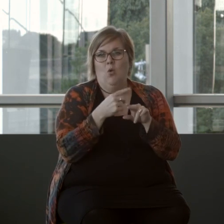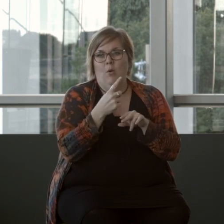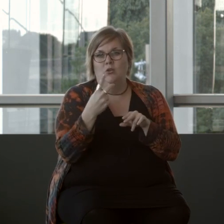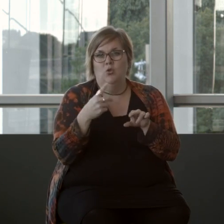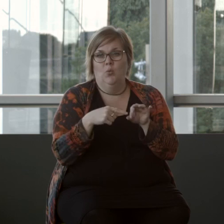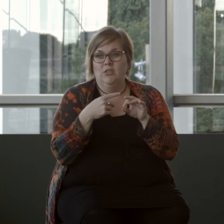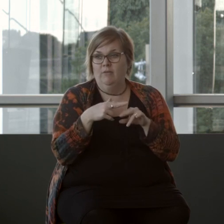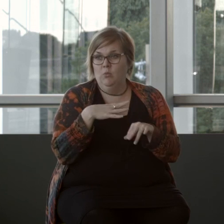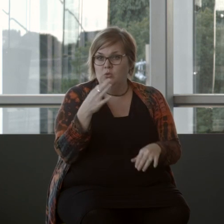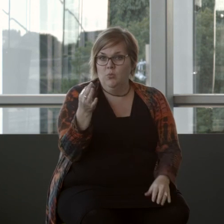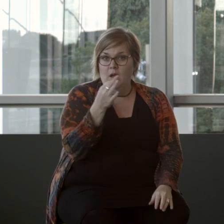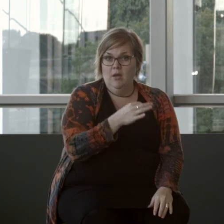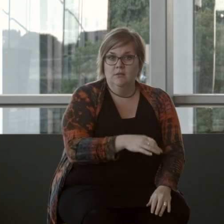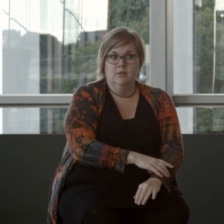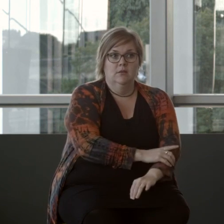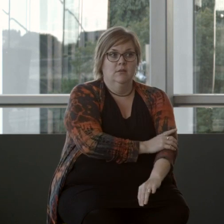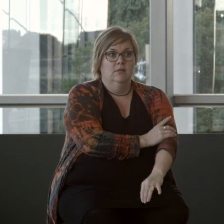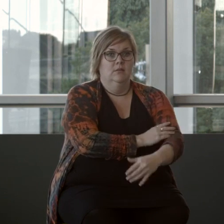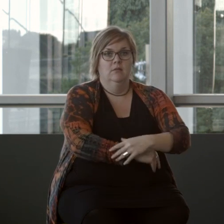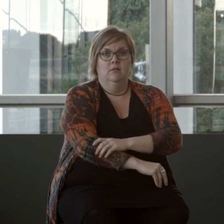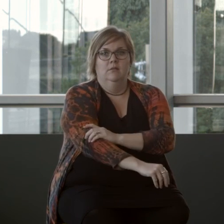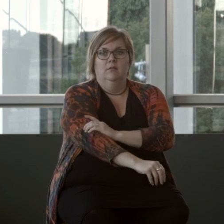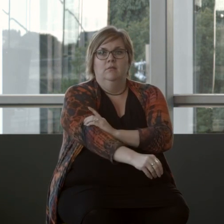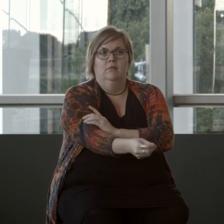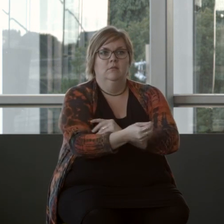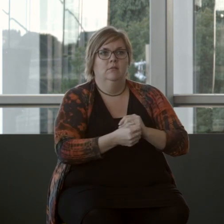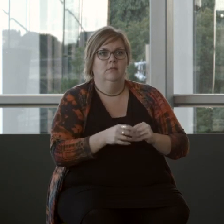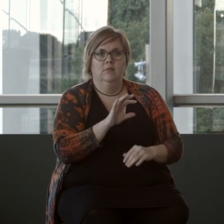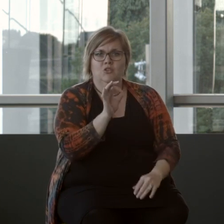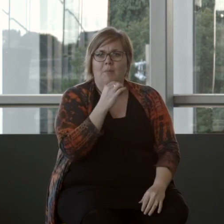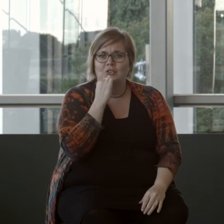if there are any in the audience. Let's pop your hand up, don't be shy.